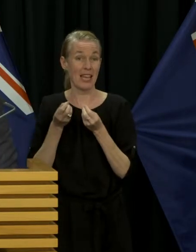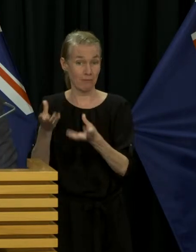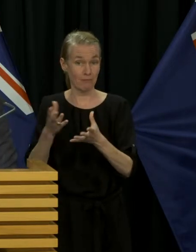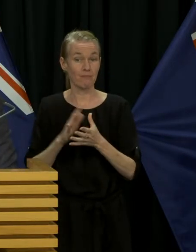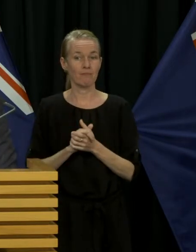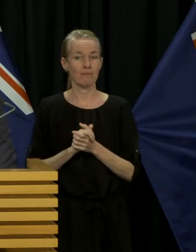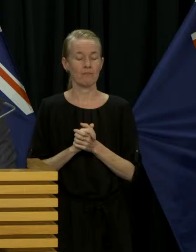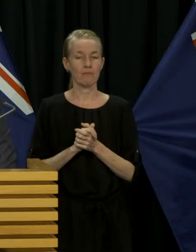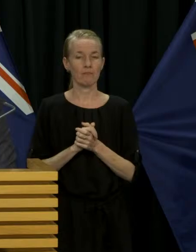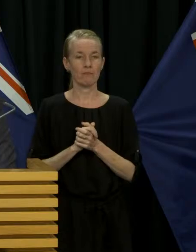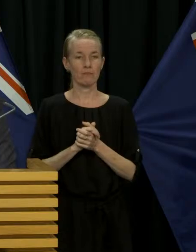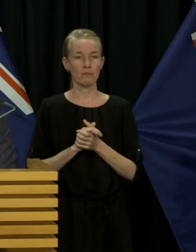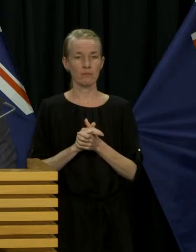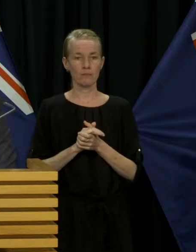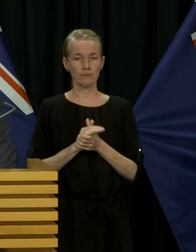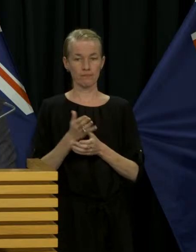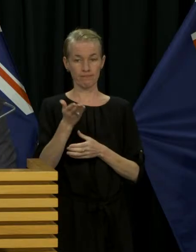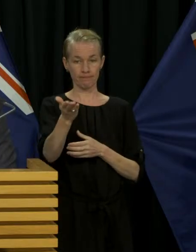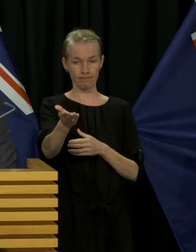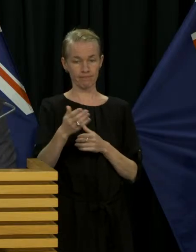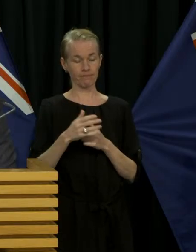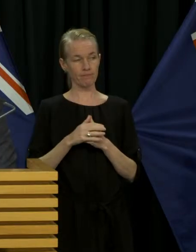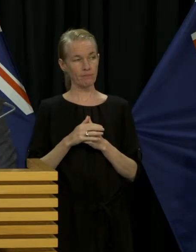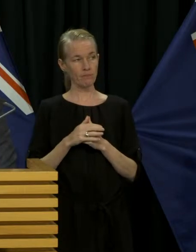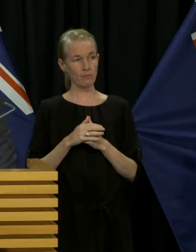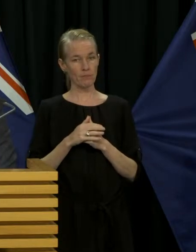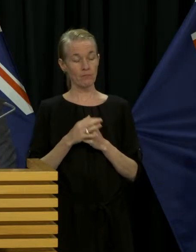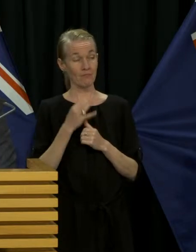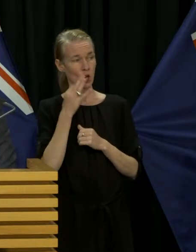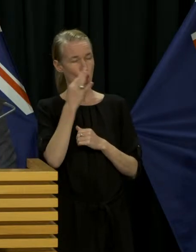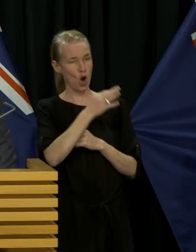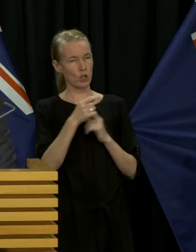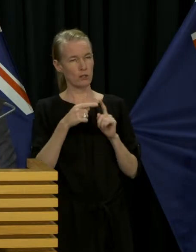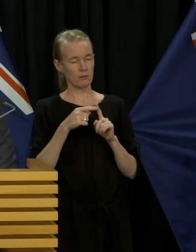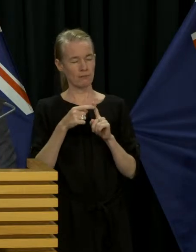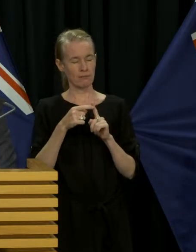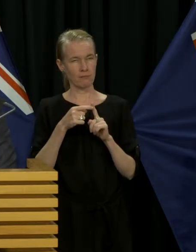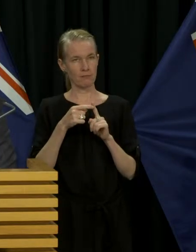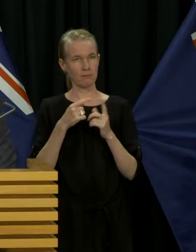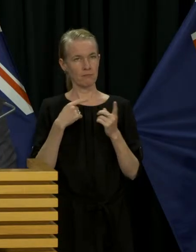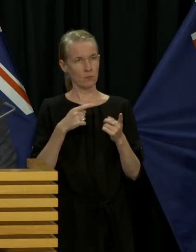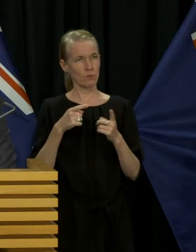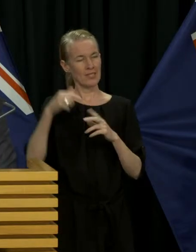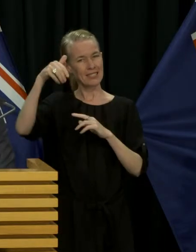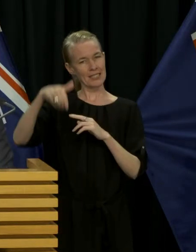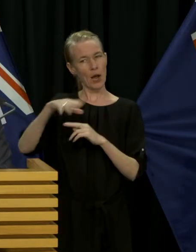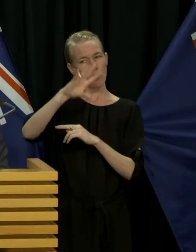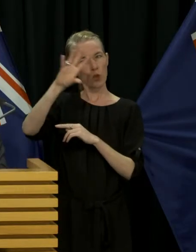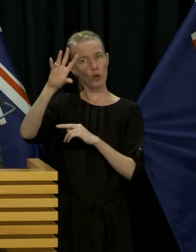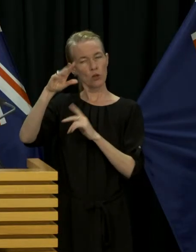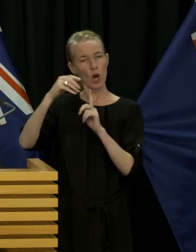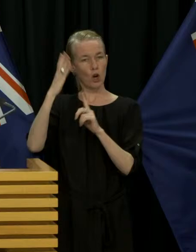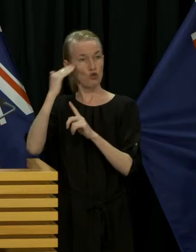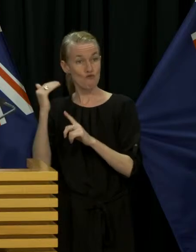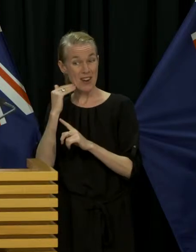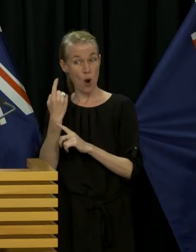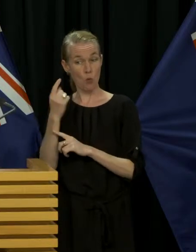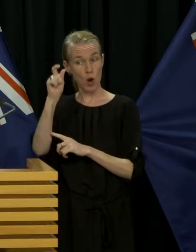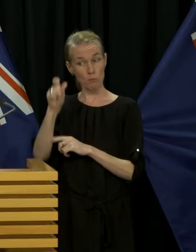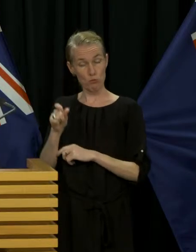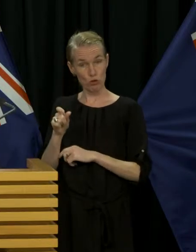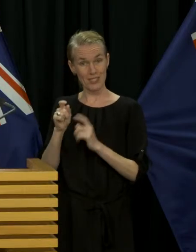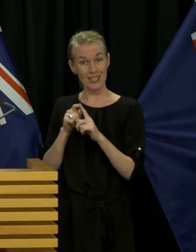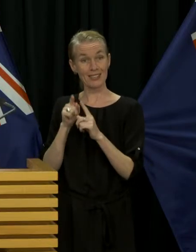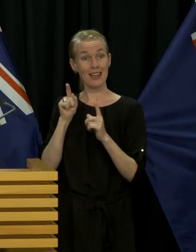been mentioned, but what was the time frame between the person arriving in Korea and being tested for COVID-19? I understand there are a couple of days,